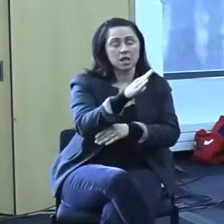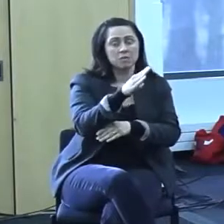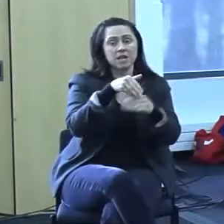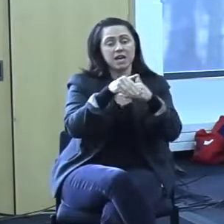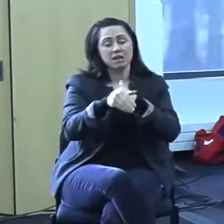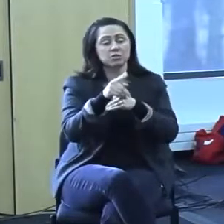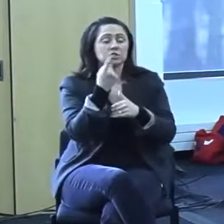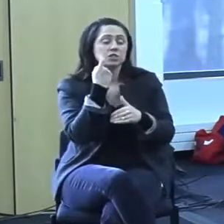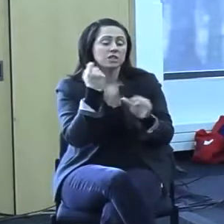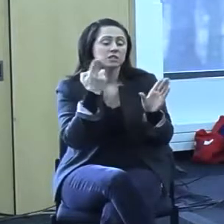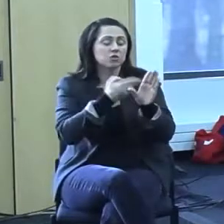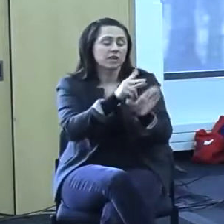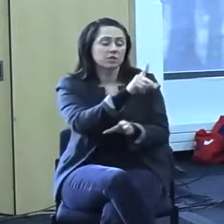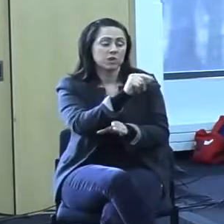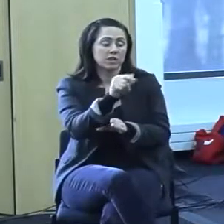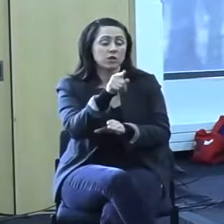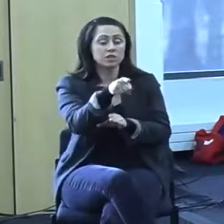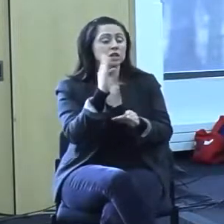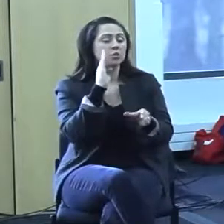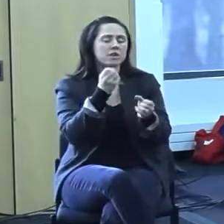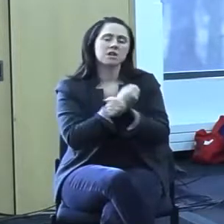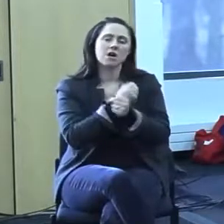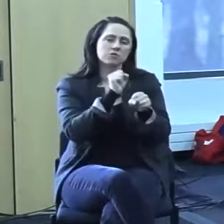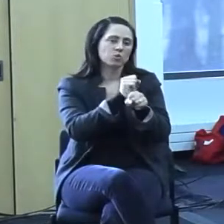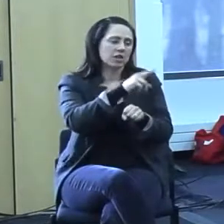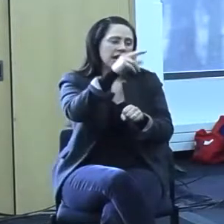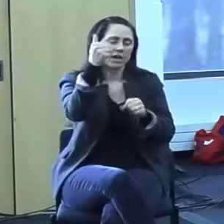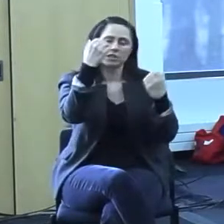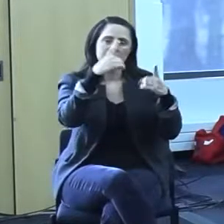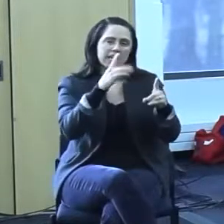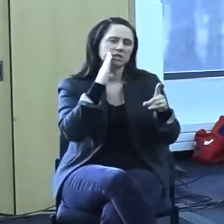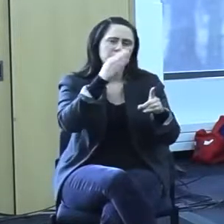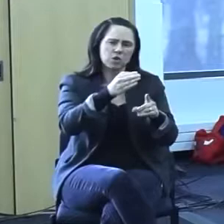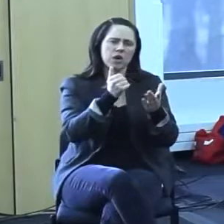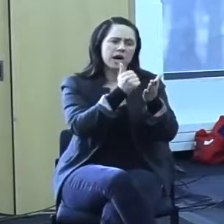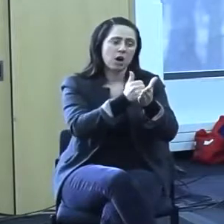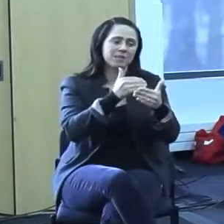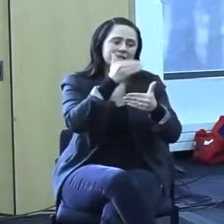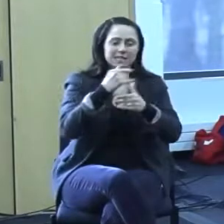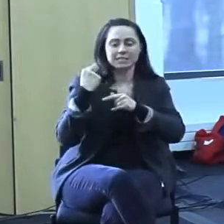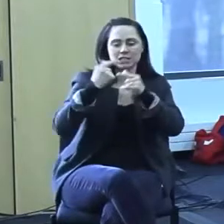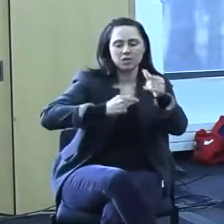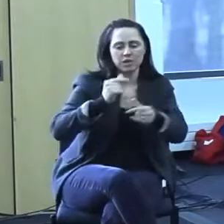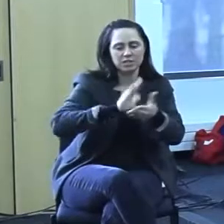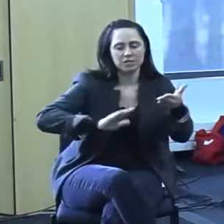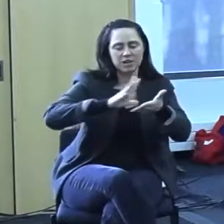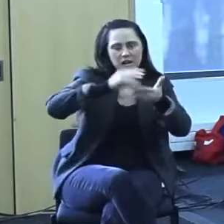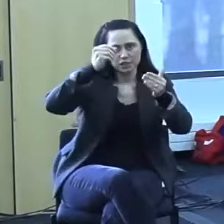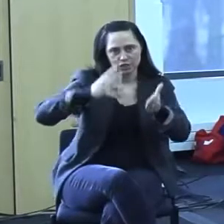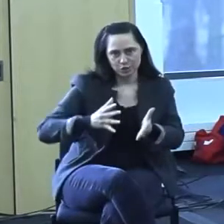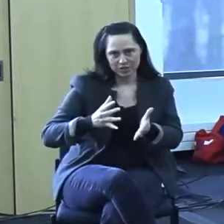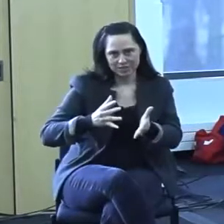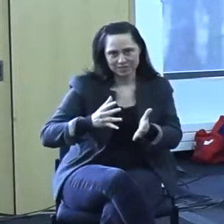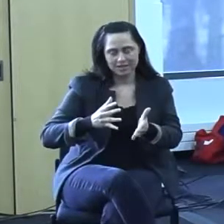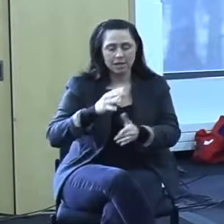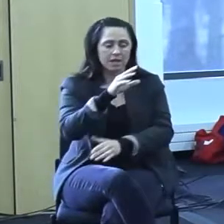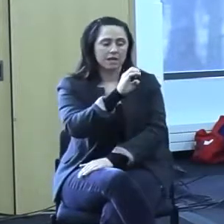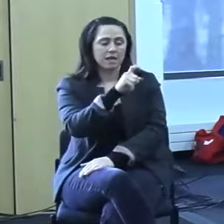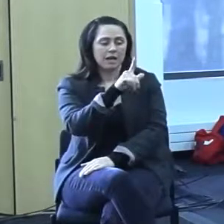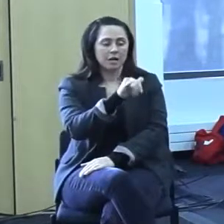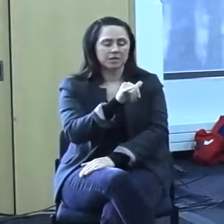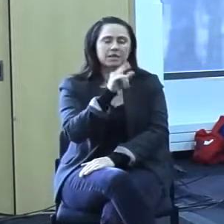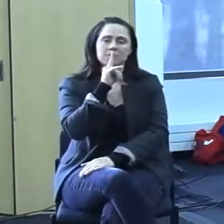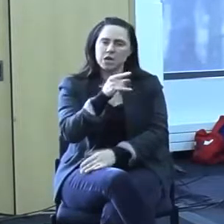2020. She would love to work in higher education in the future, helping the next generation of college students. Emily is a